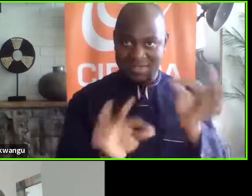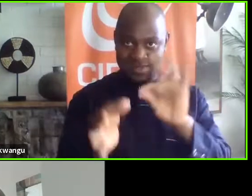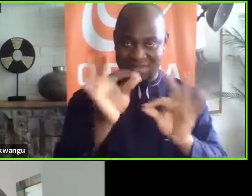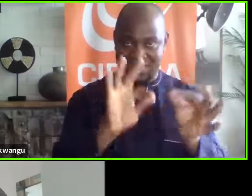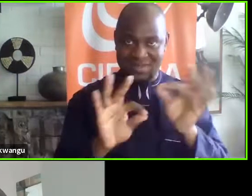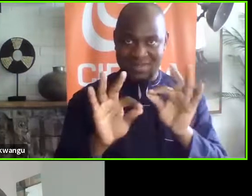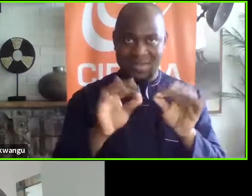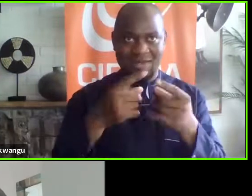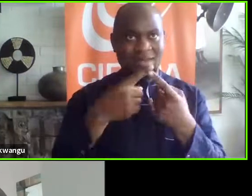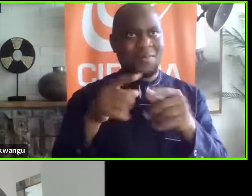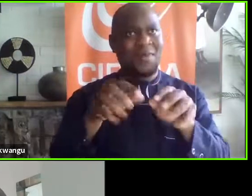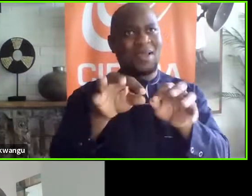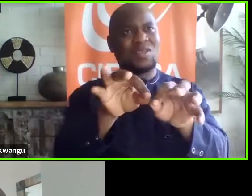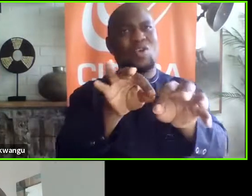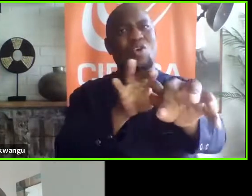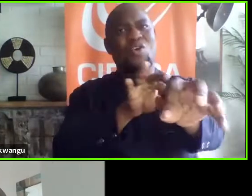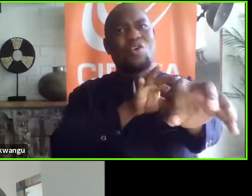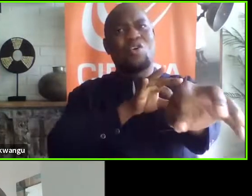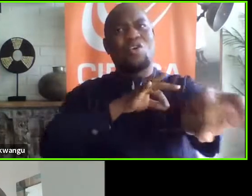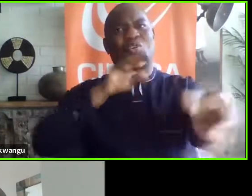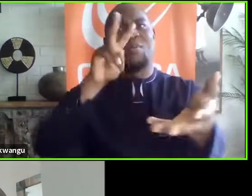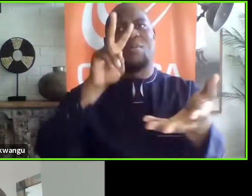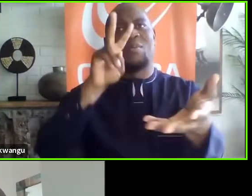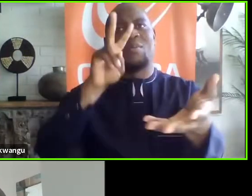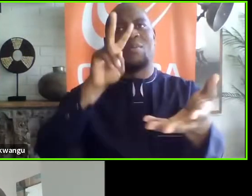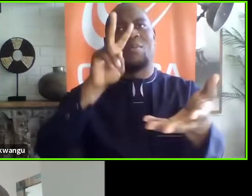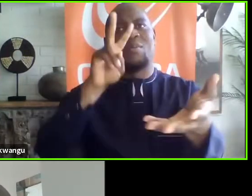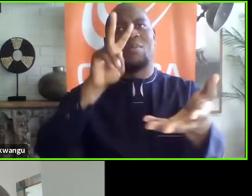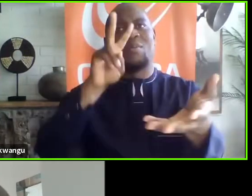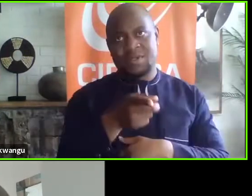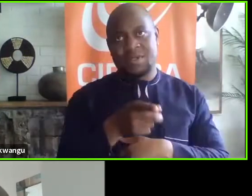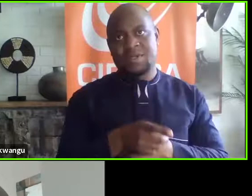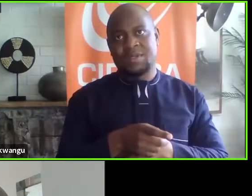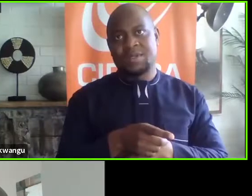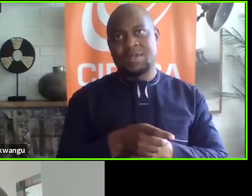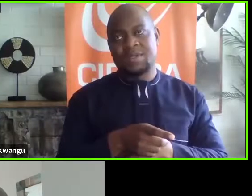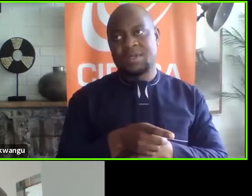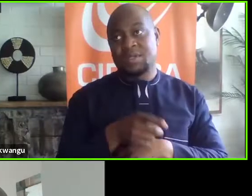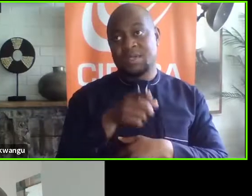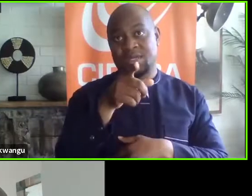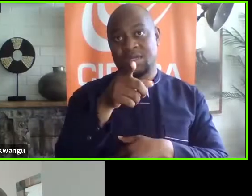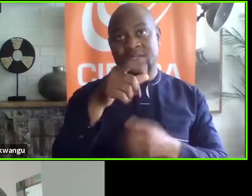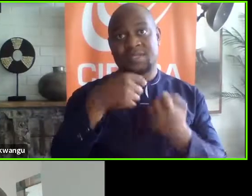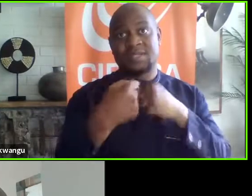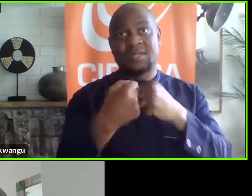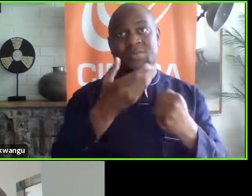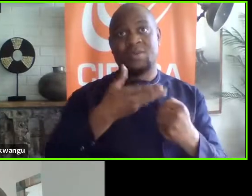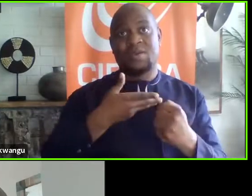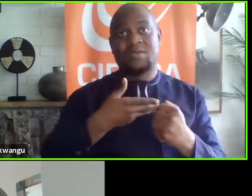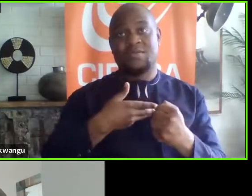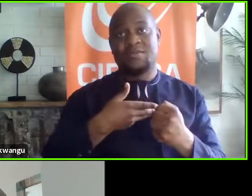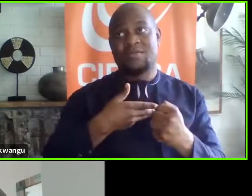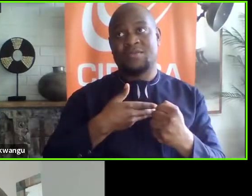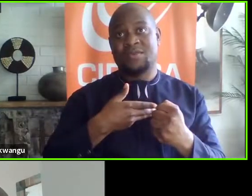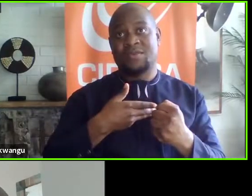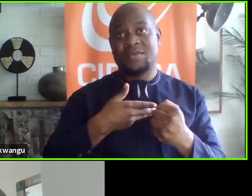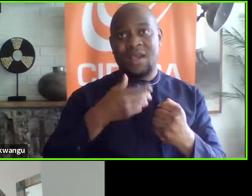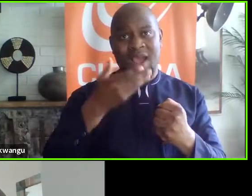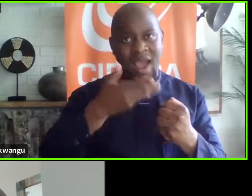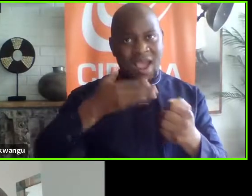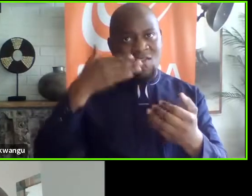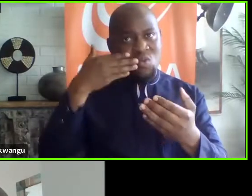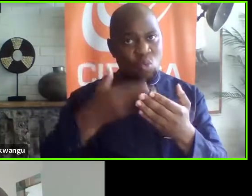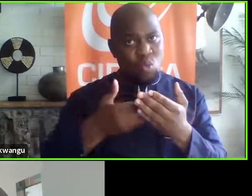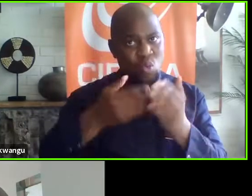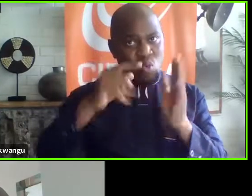we participated, of course, in the design of this policy, but it has taken long to be approved. It also represents a challenge